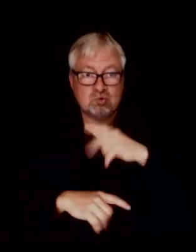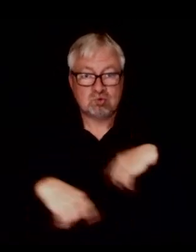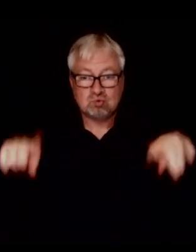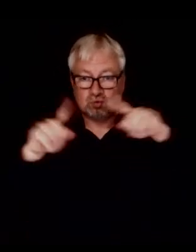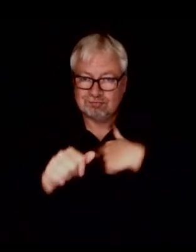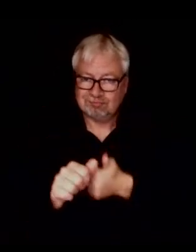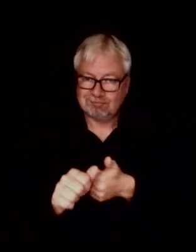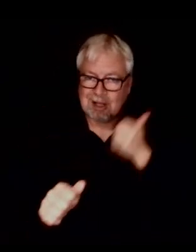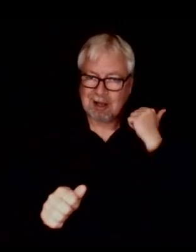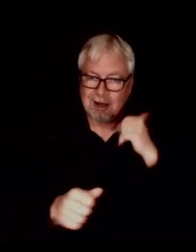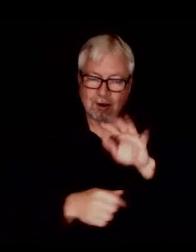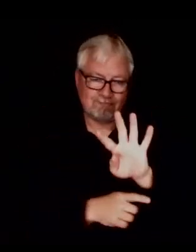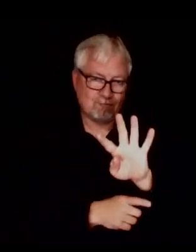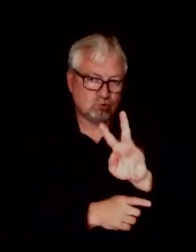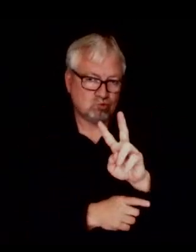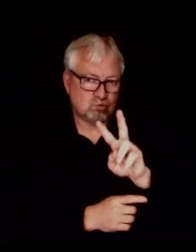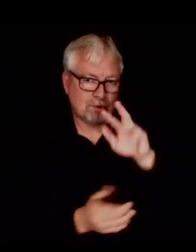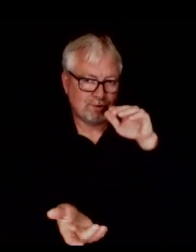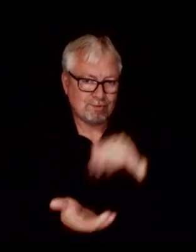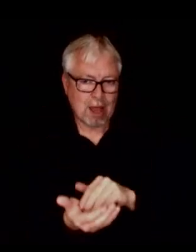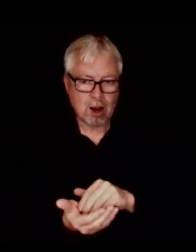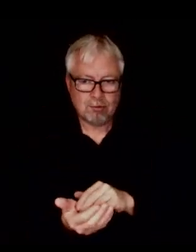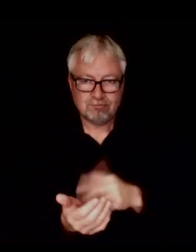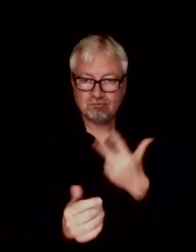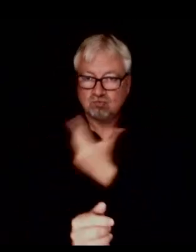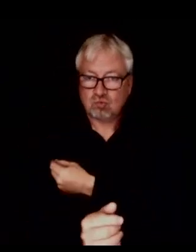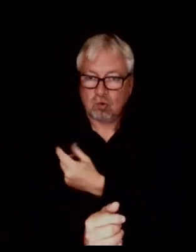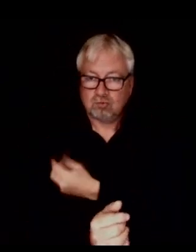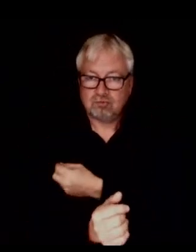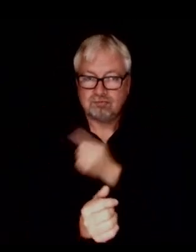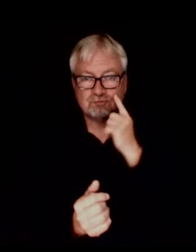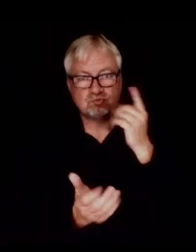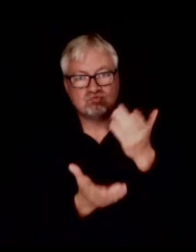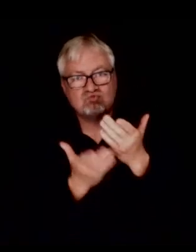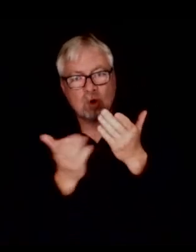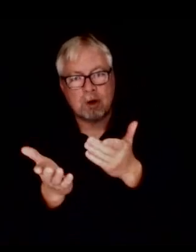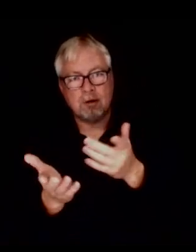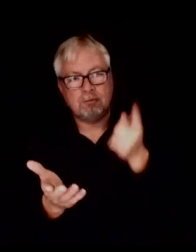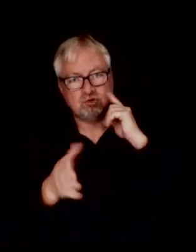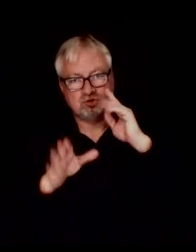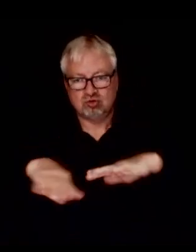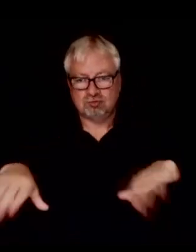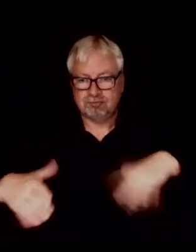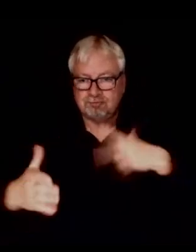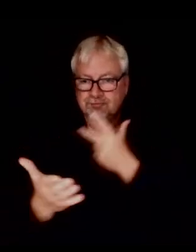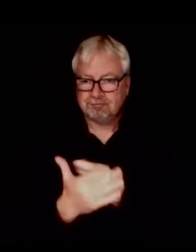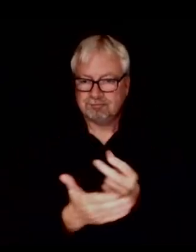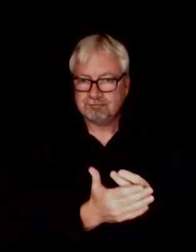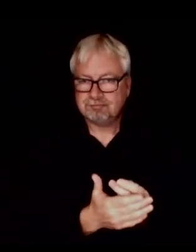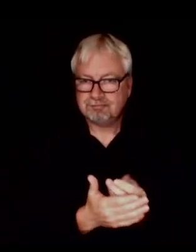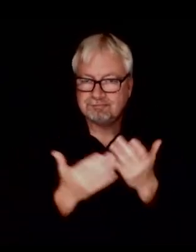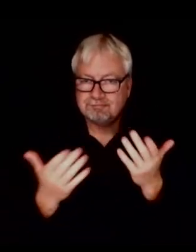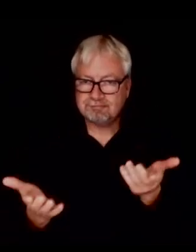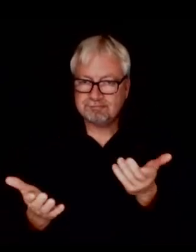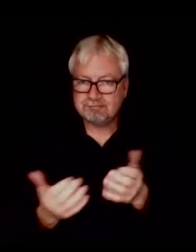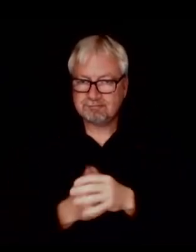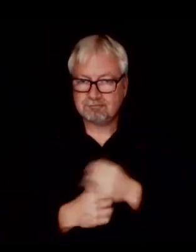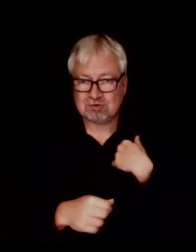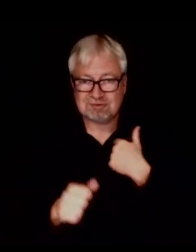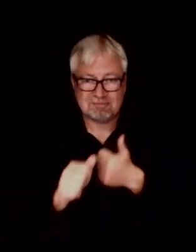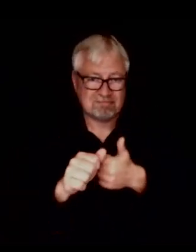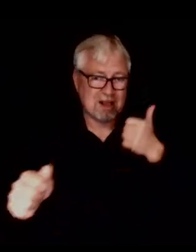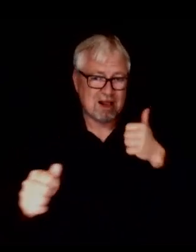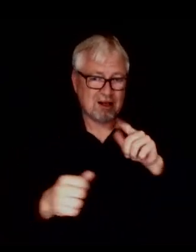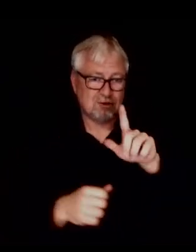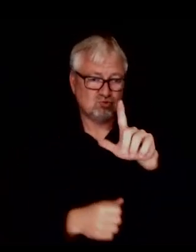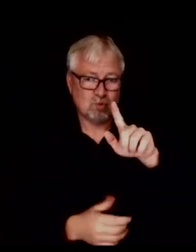of routine recommended childhood vaccines and 21,000 doses of routine recommended adolescent vaccines.